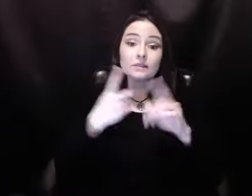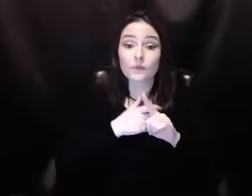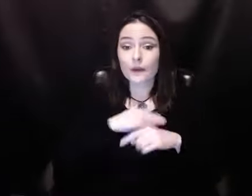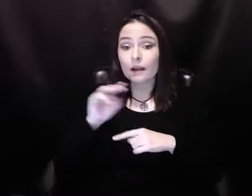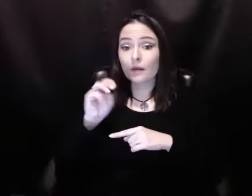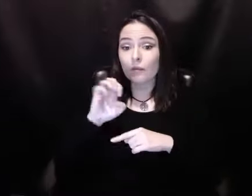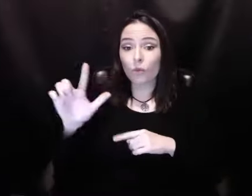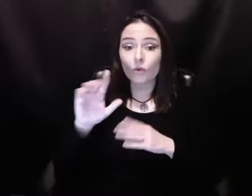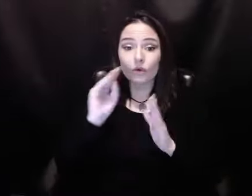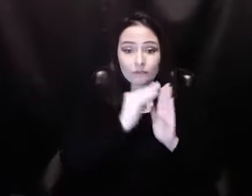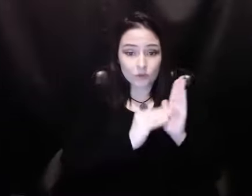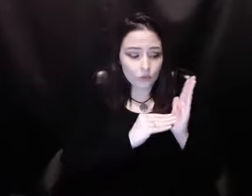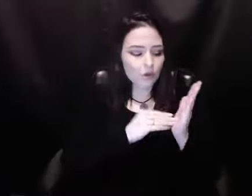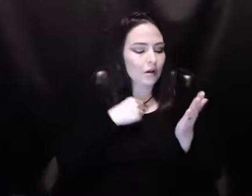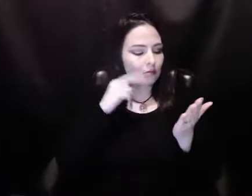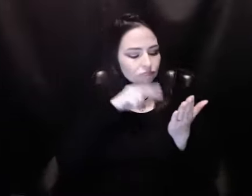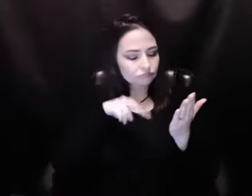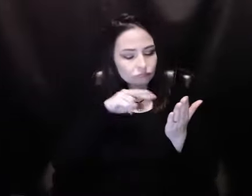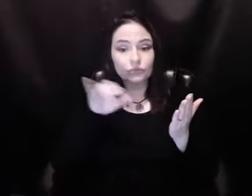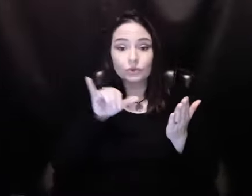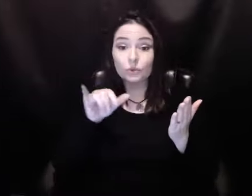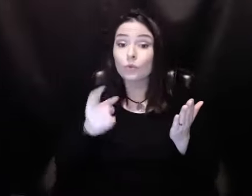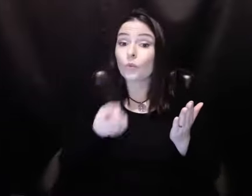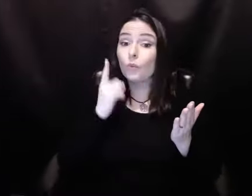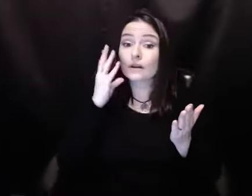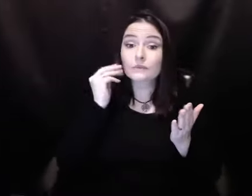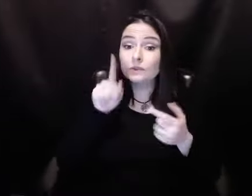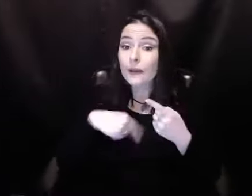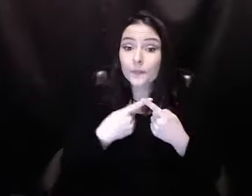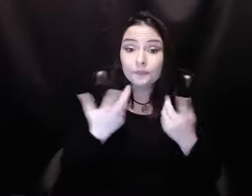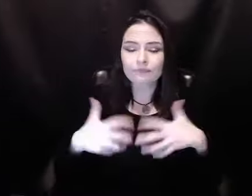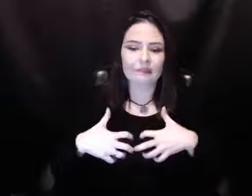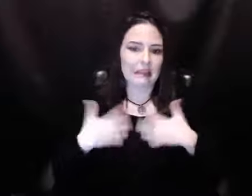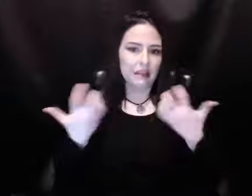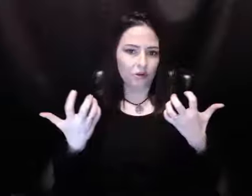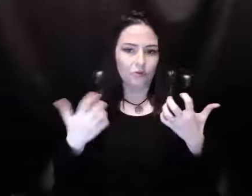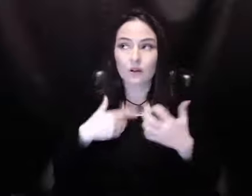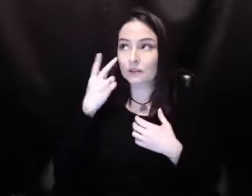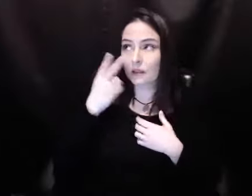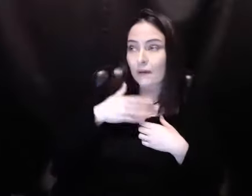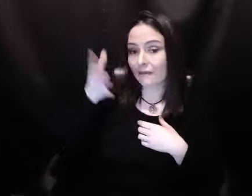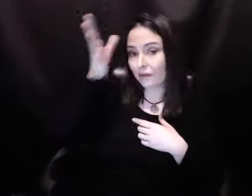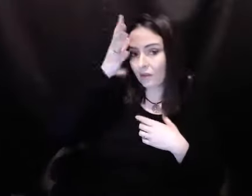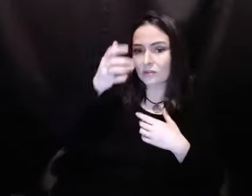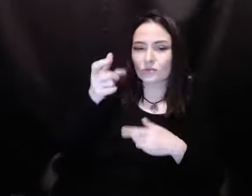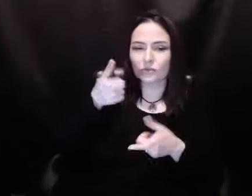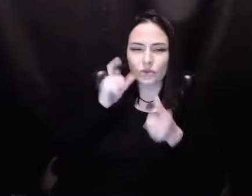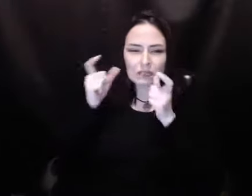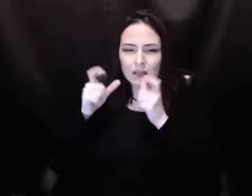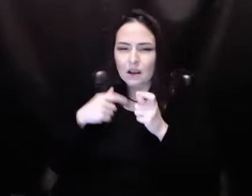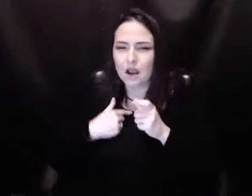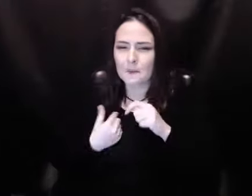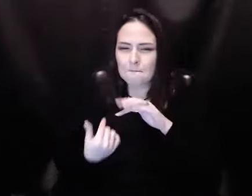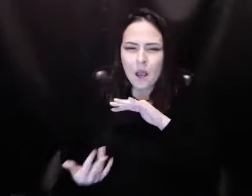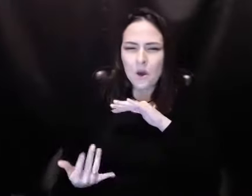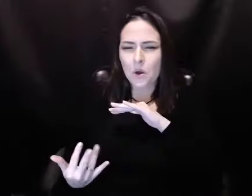that I had done wrong. A lot of these came from my recollections of incidents from my past and